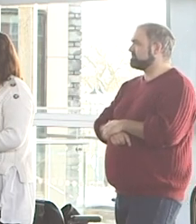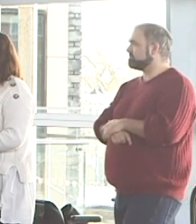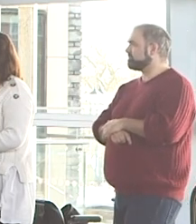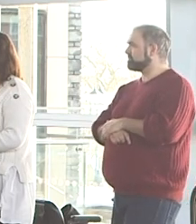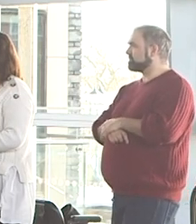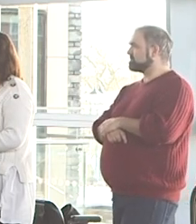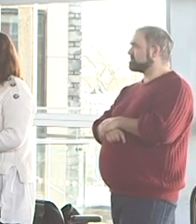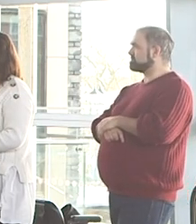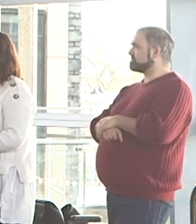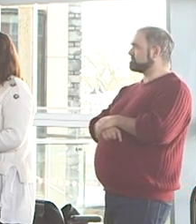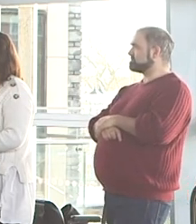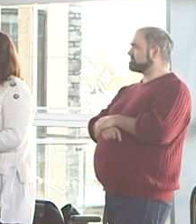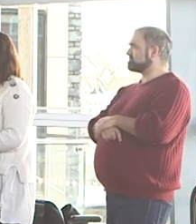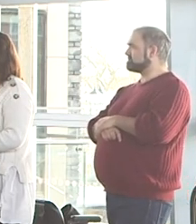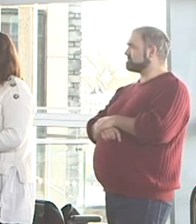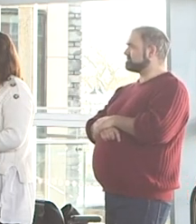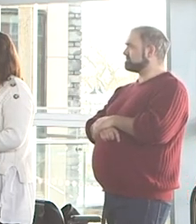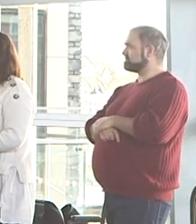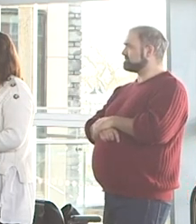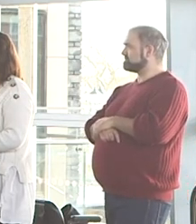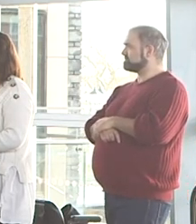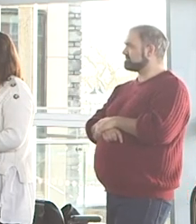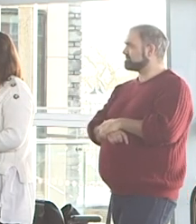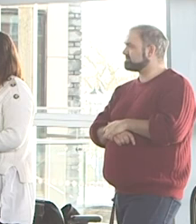Did it affect my job? Oh, yeah.